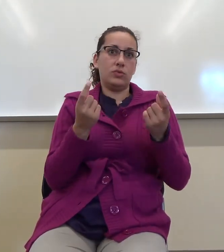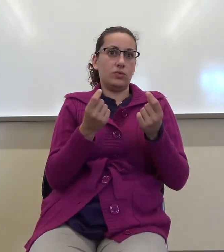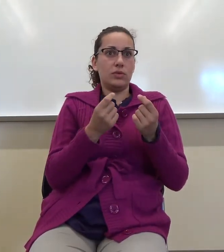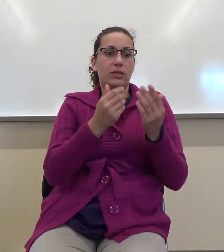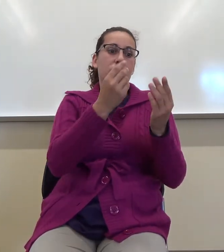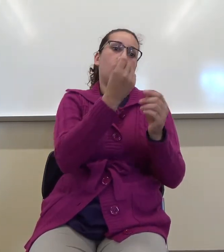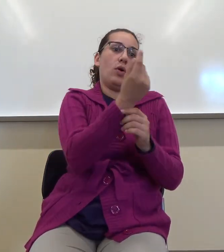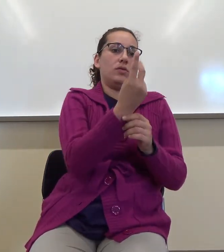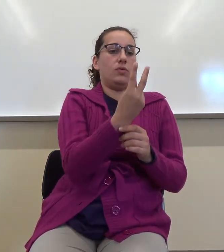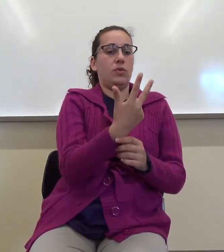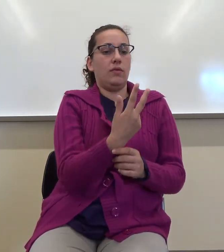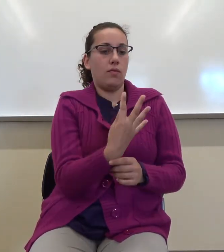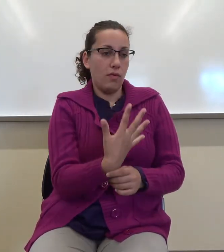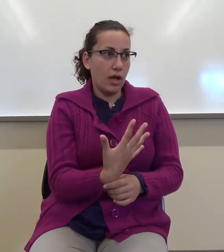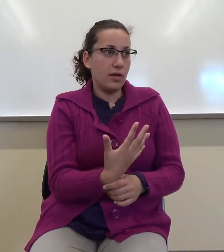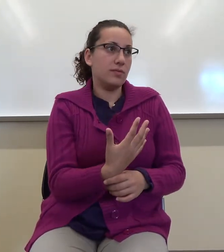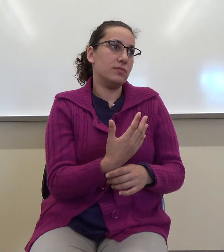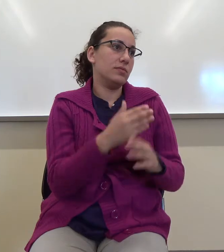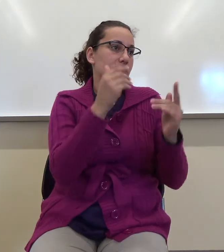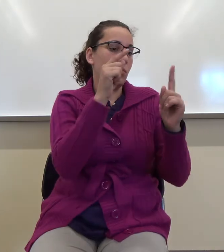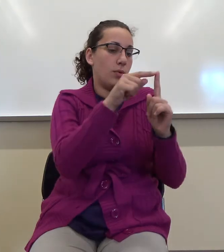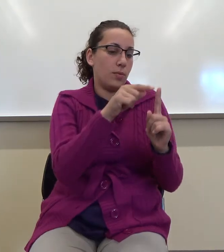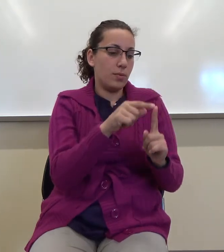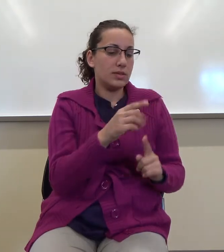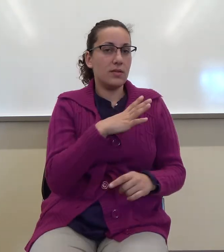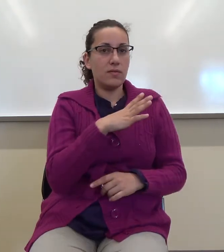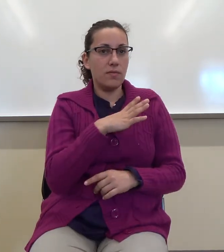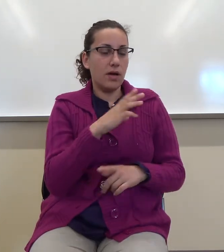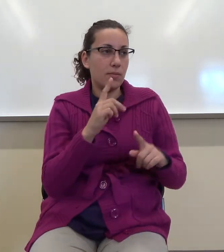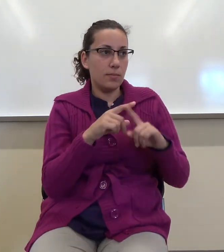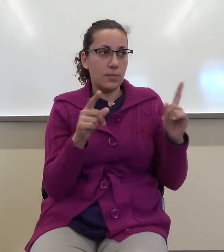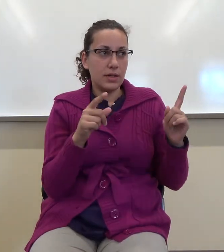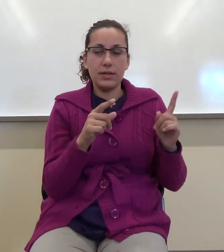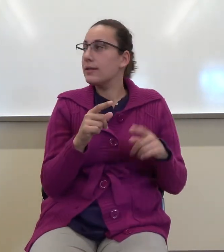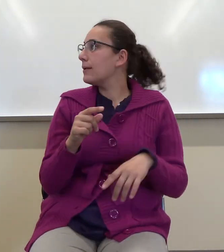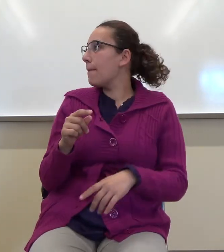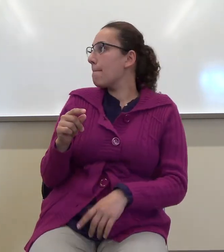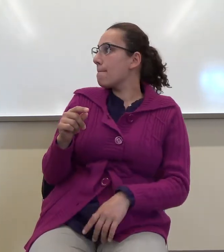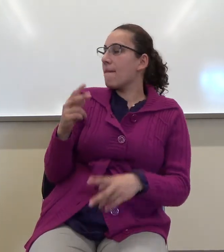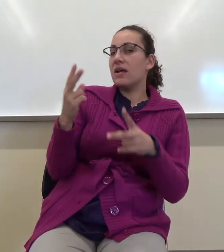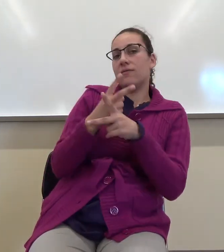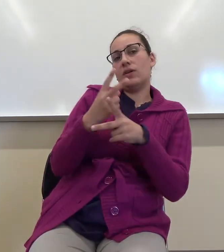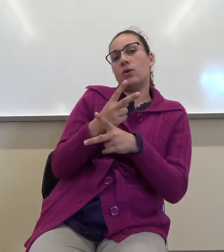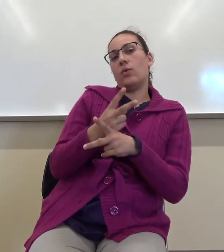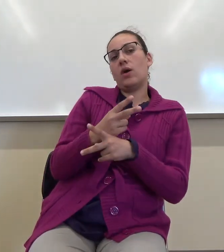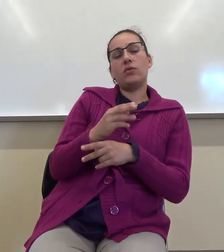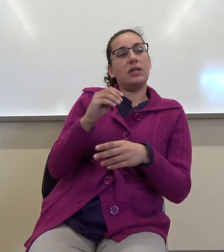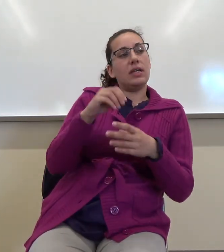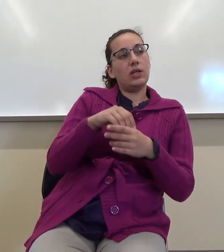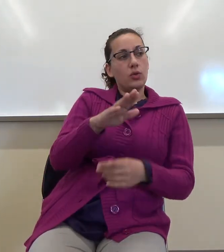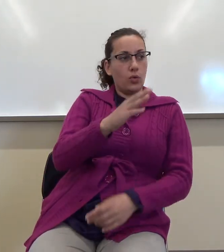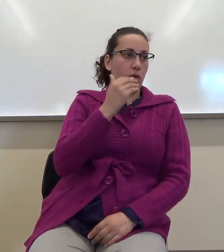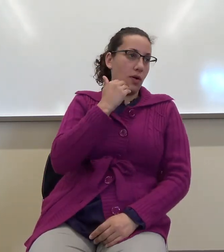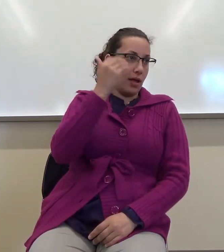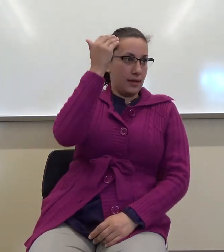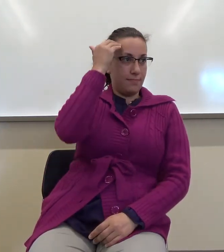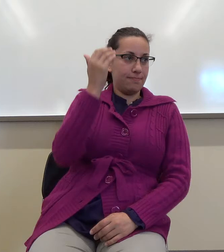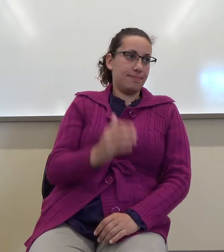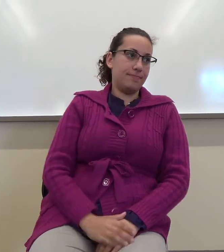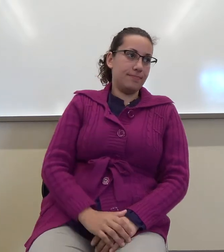away that scaffolding. You're doing that in your head now, okay? The topic's insomnia, the main idea is